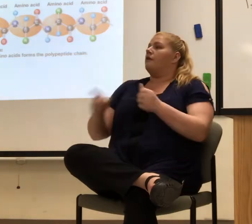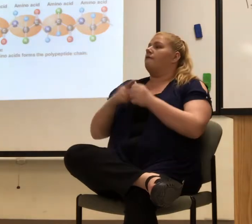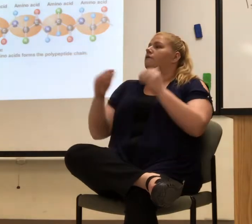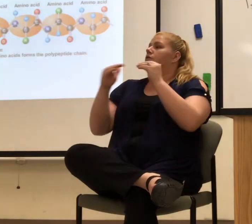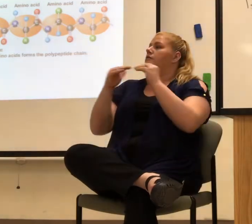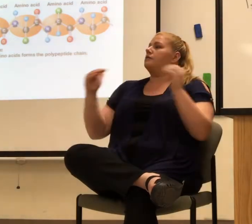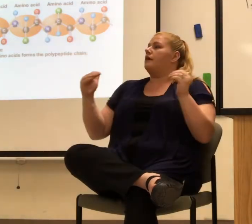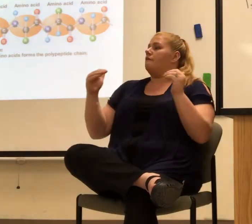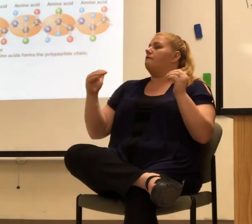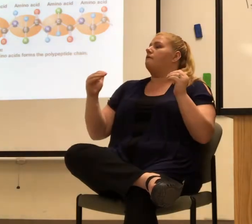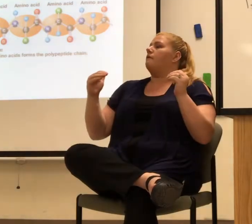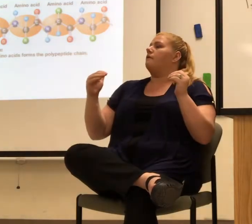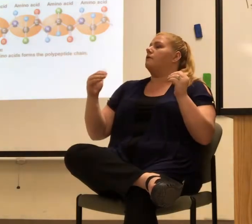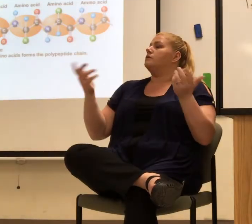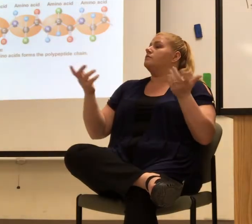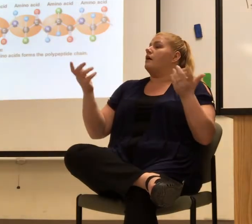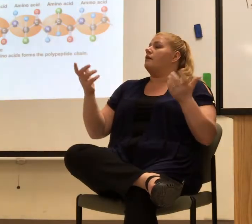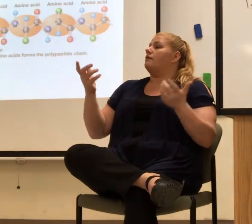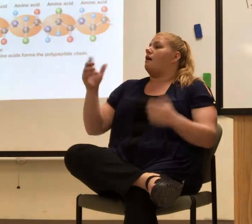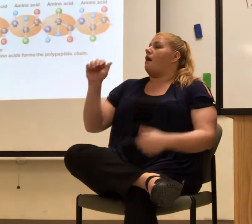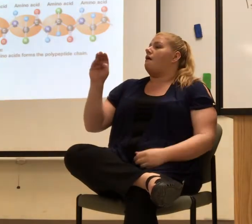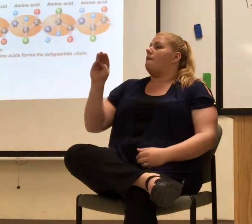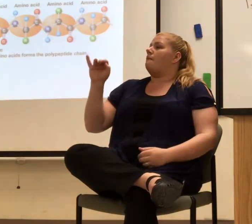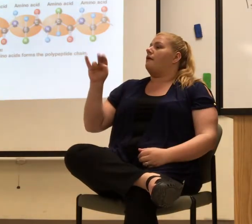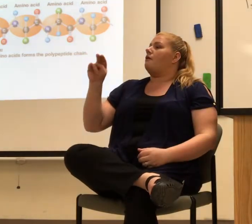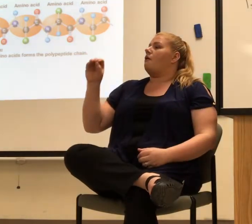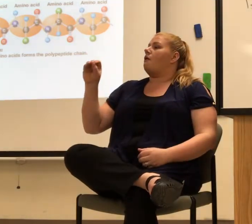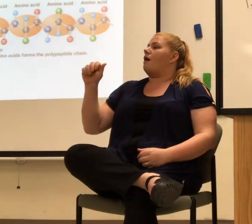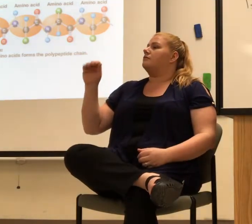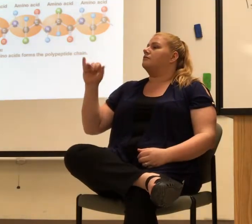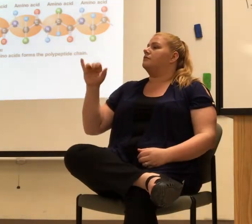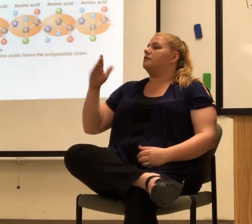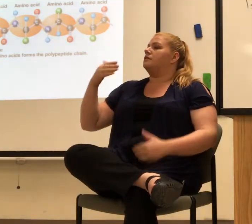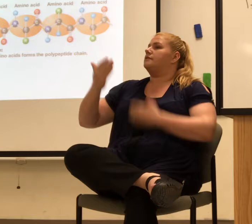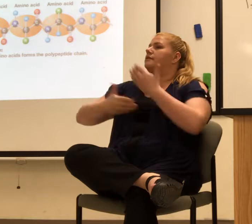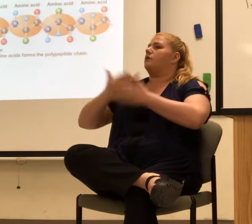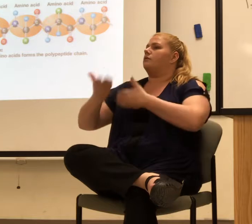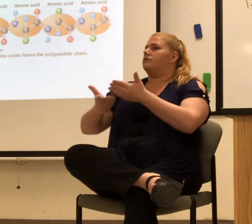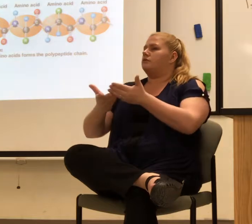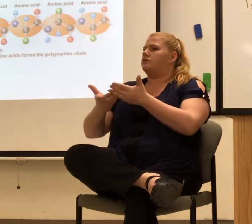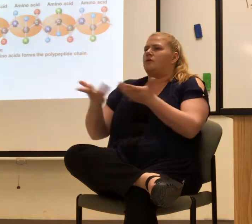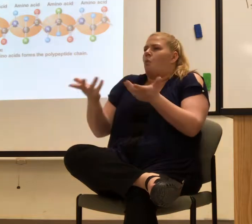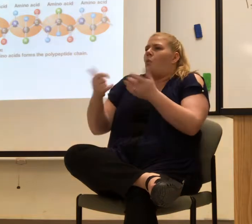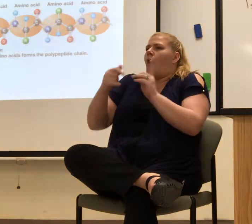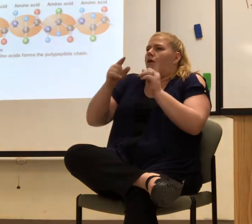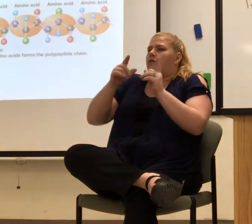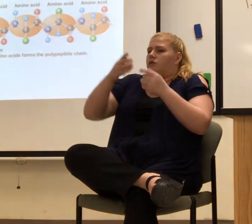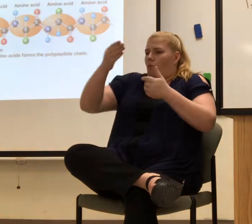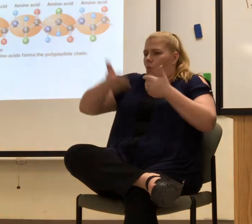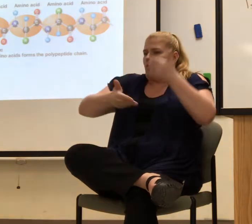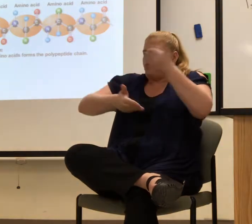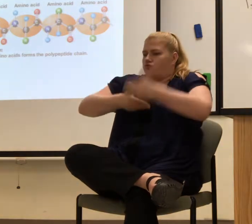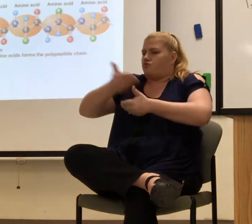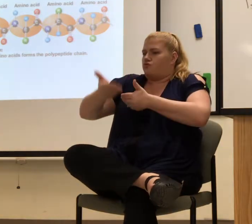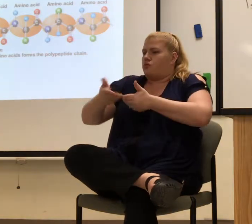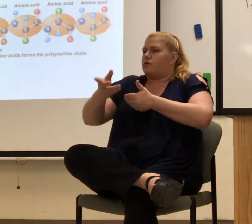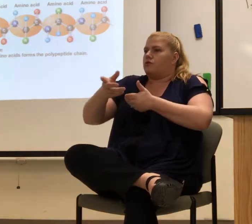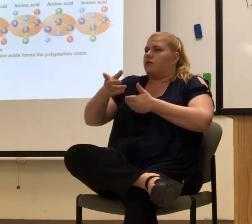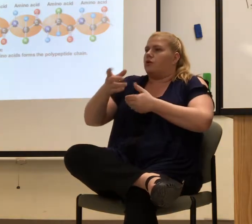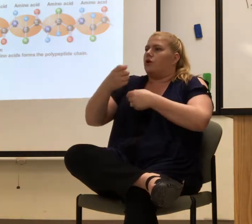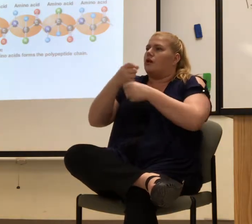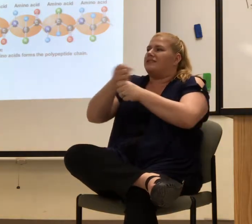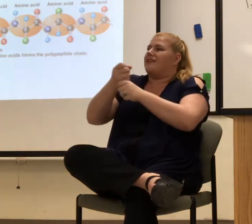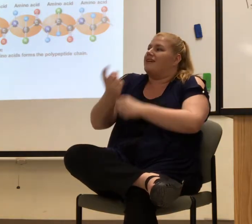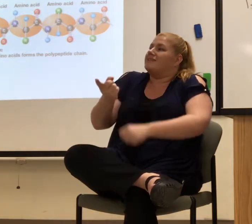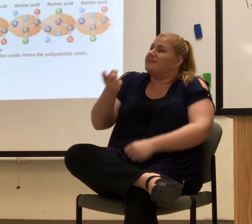what's the amino acid sequence? There's 20 of them. Which one and in what order? Okay, because you're forming a singular